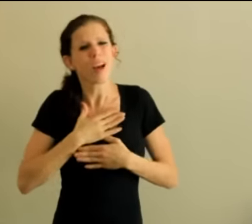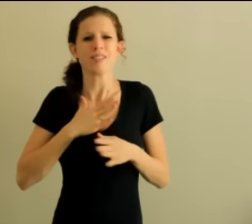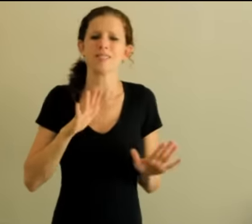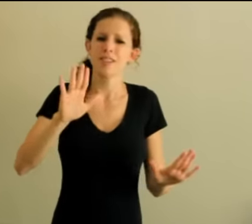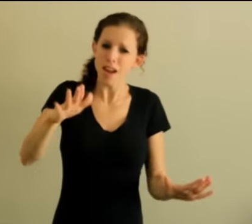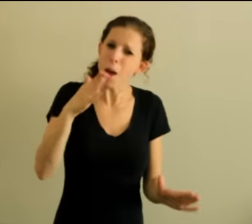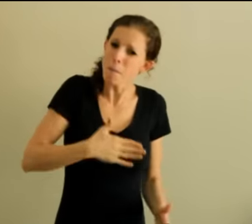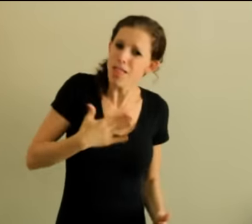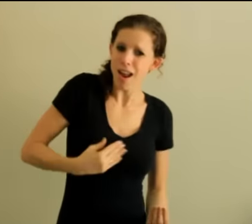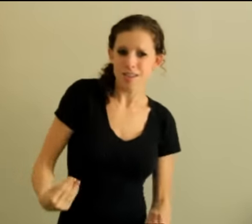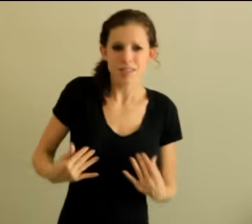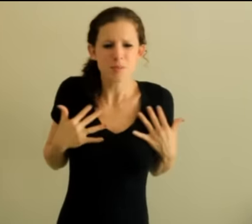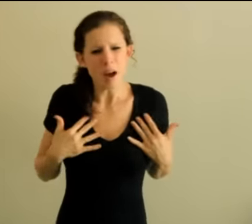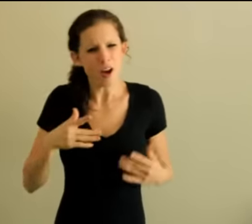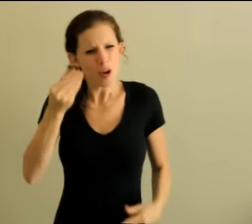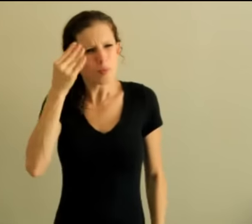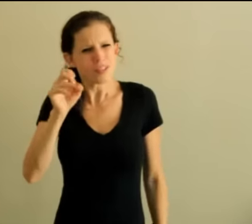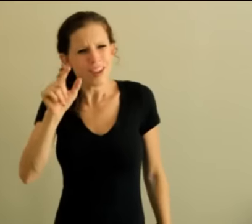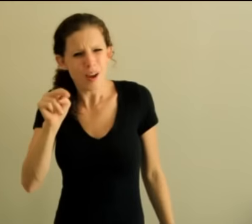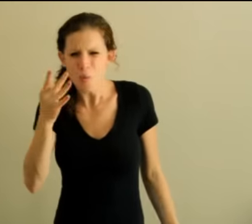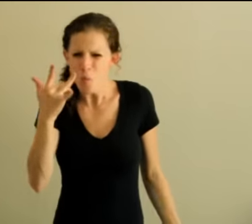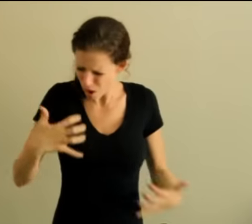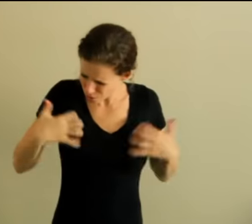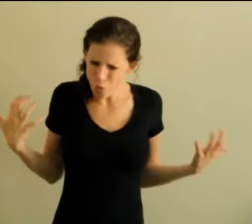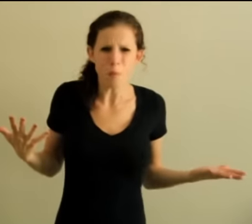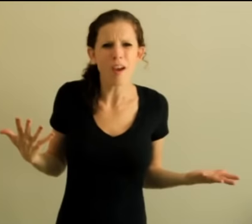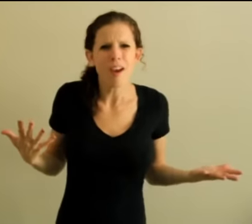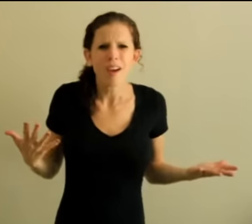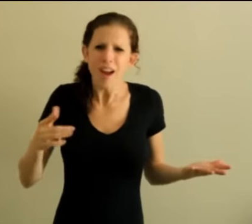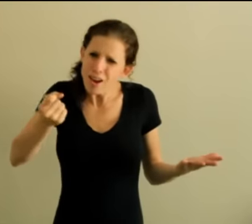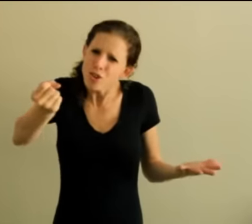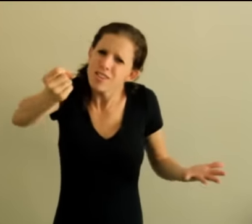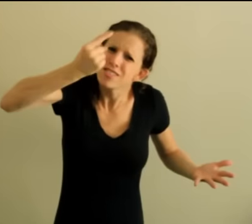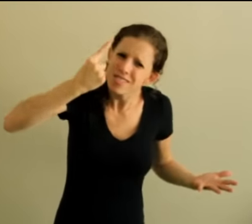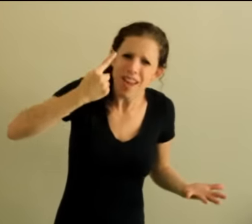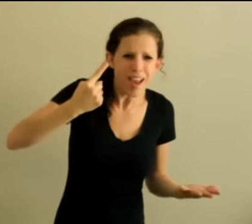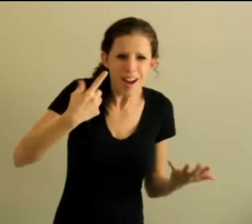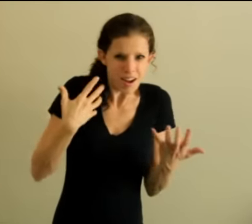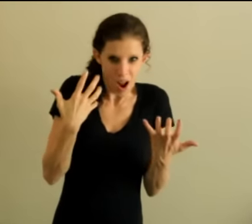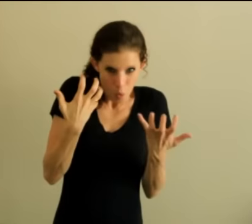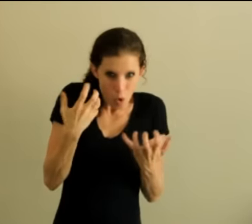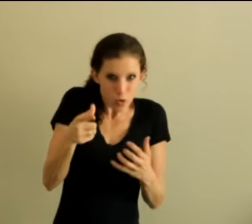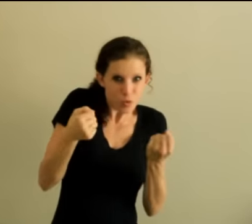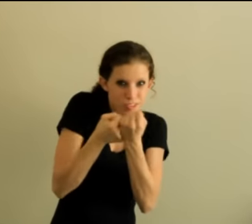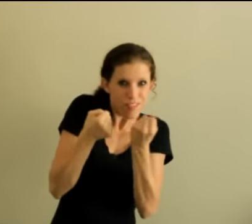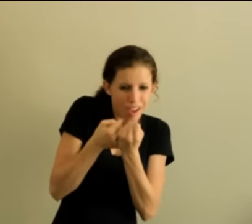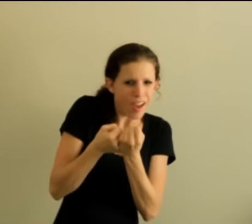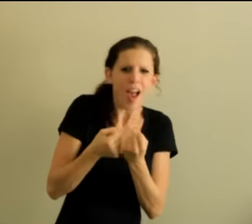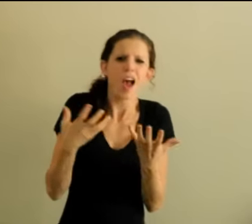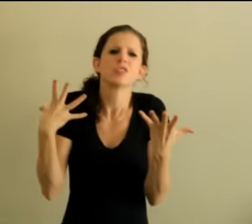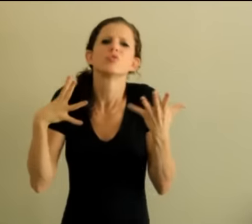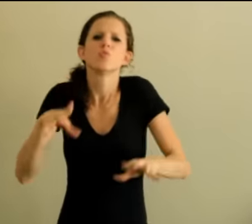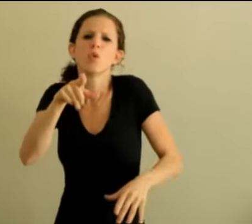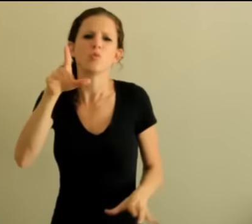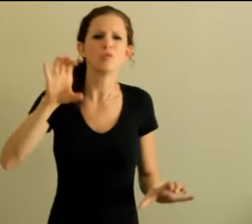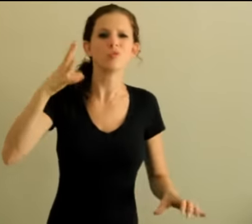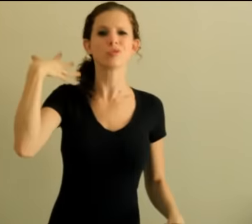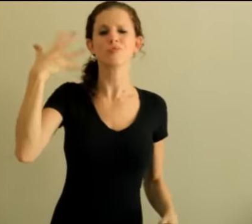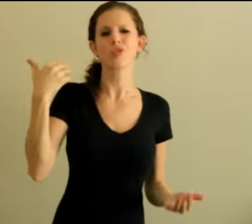you relax a little I'm glad I inspire you To Why are you so mad Try to understand That I knew when she was a fan I just don't want you To do